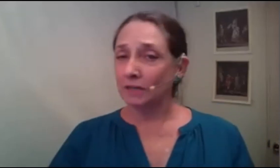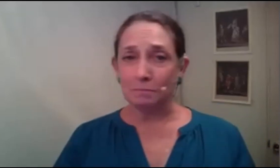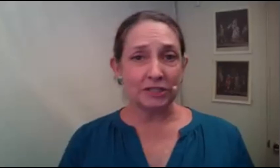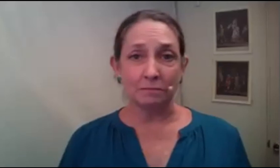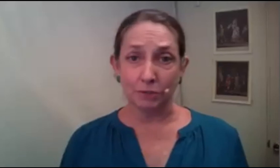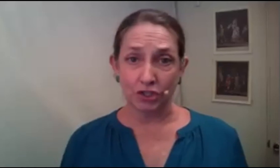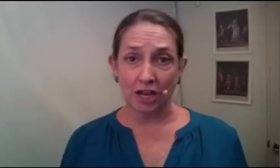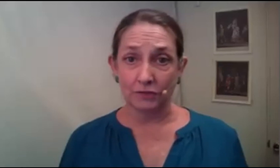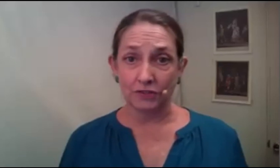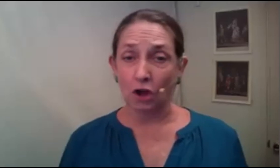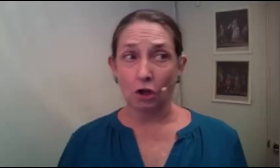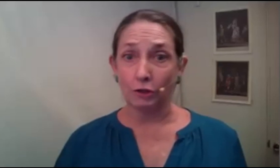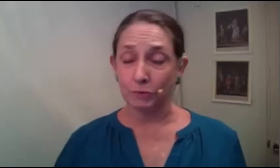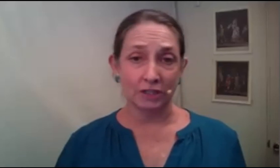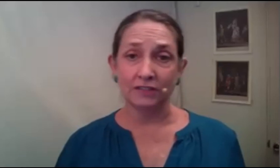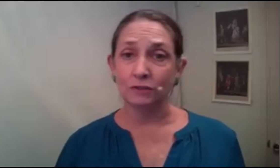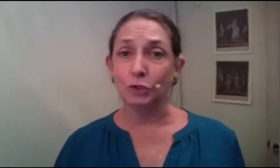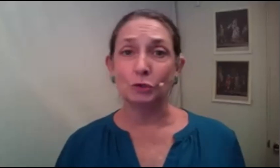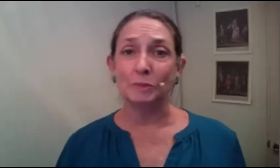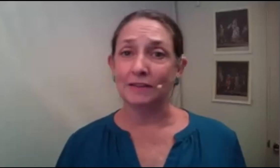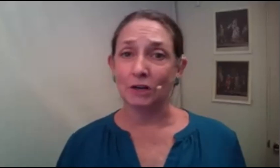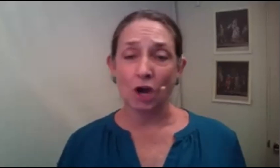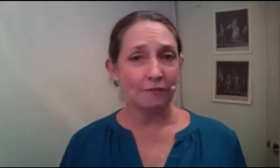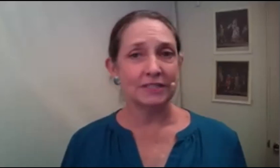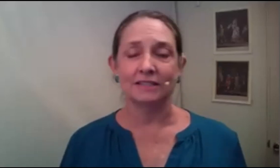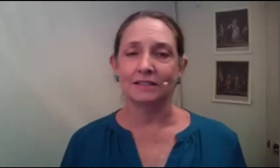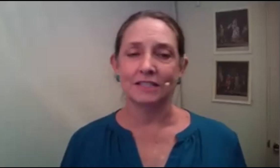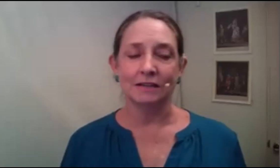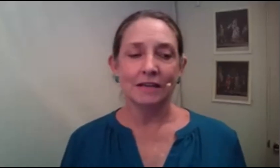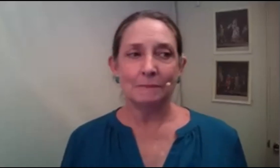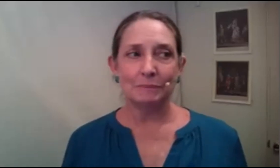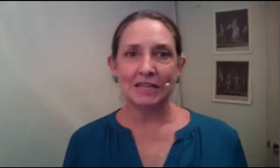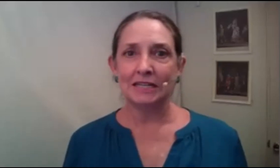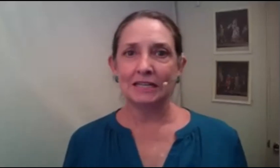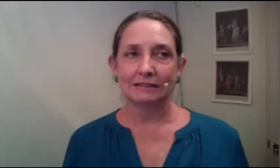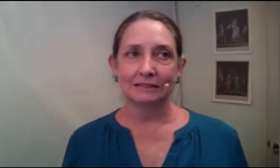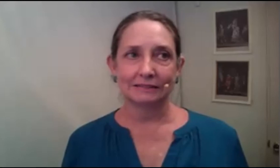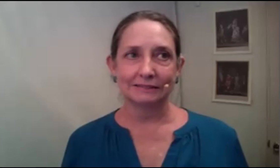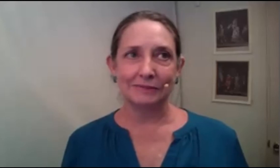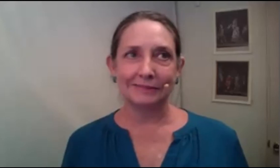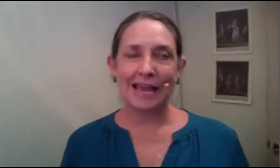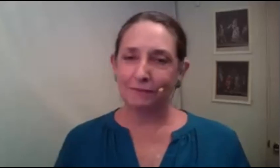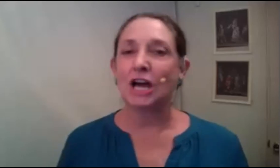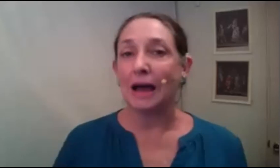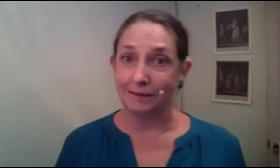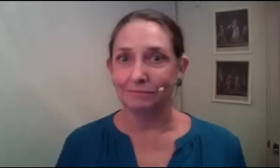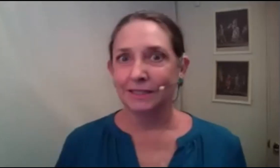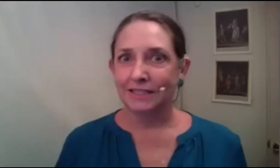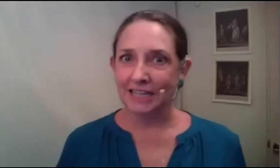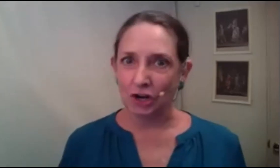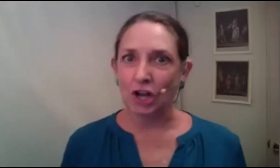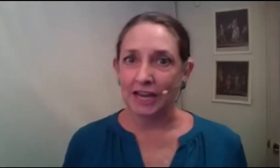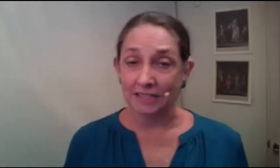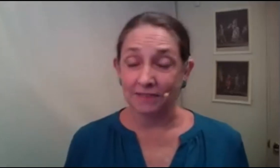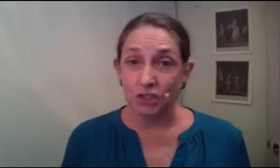to put in built-in bookshelves all through the living room and in their offices. And they didn't have time